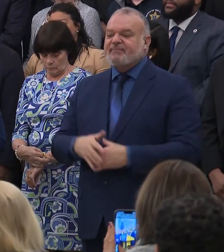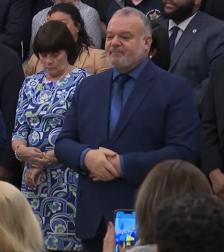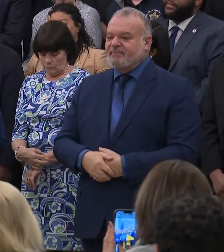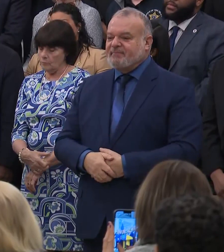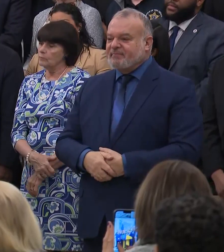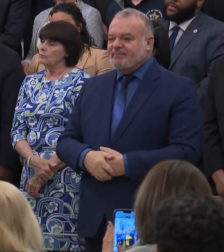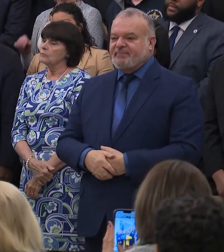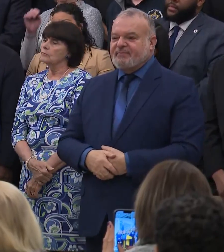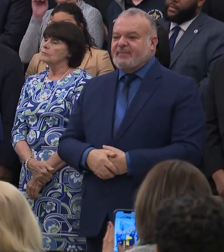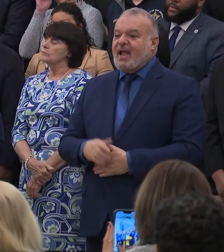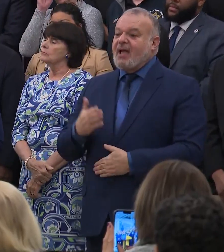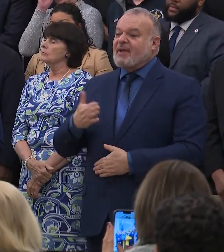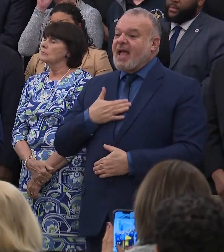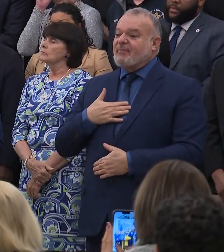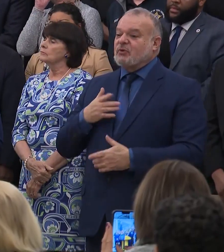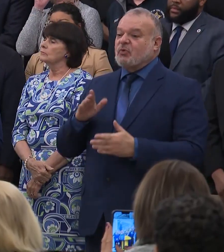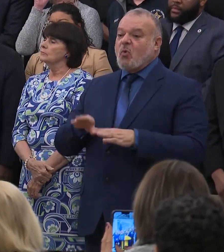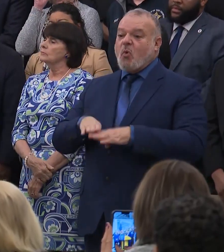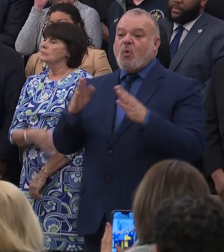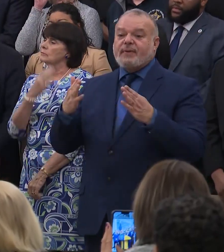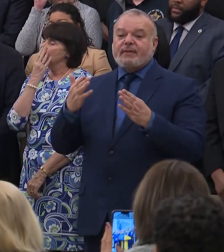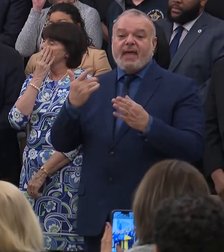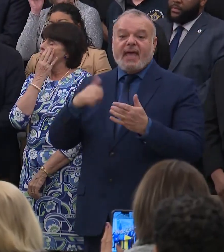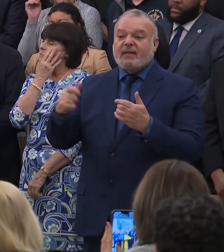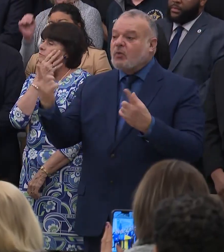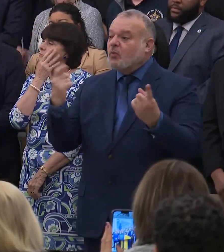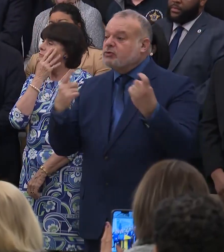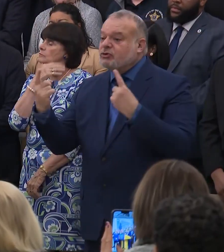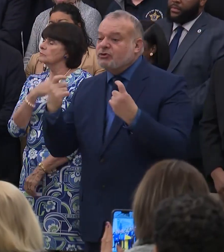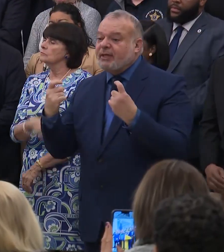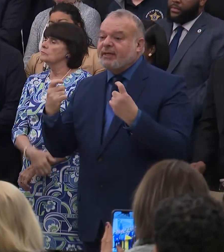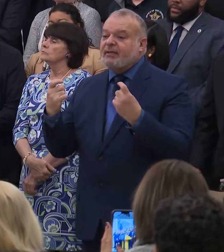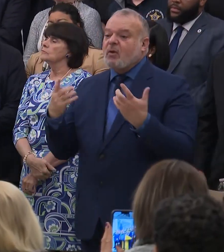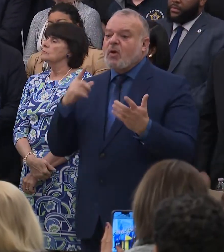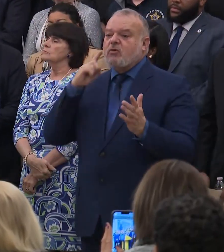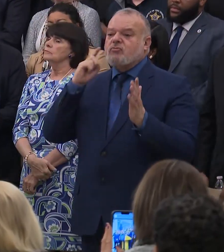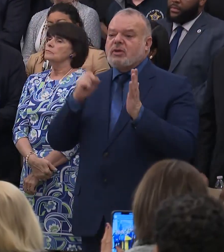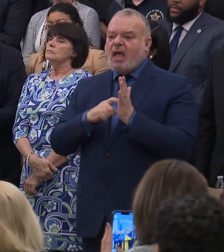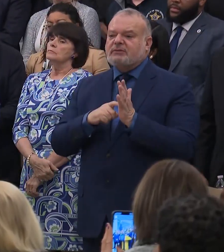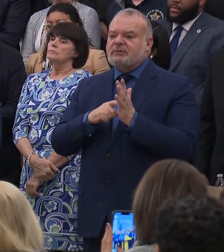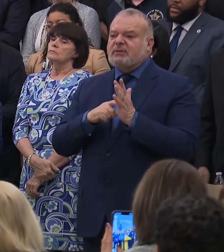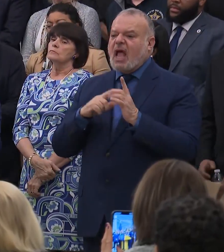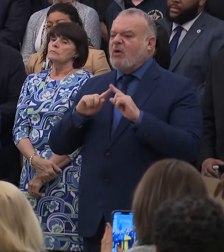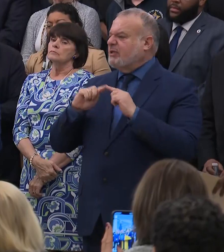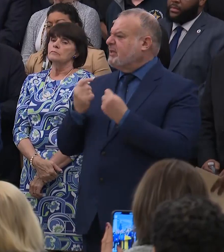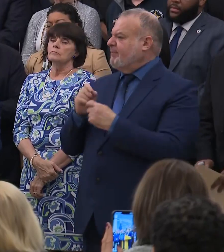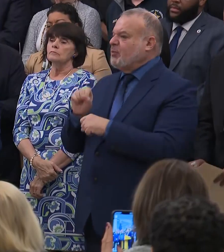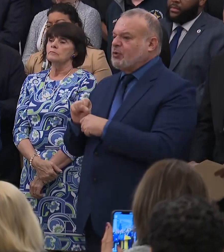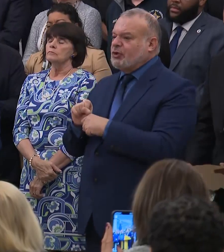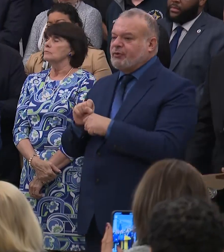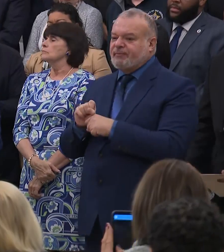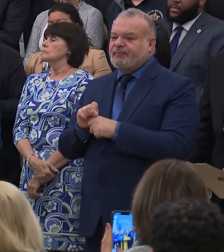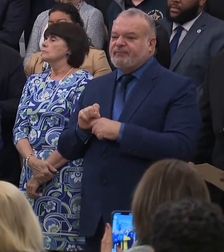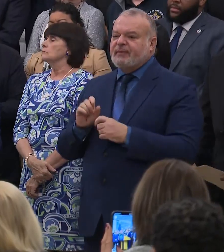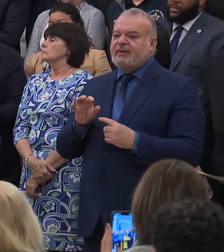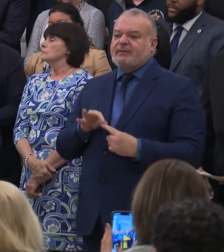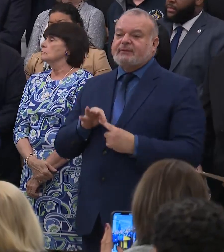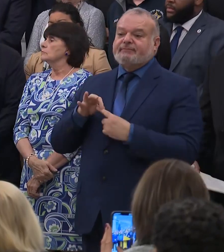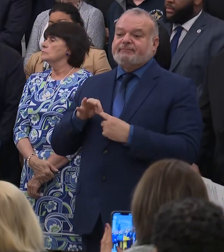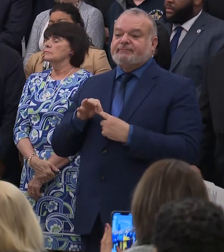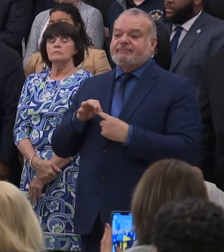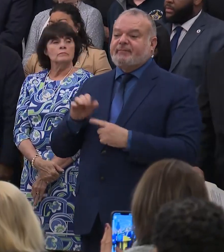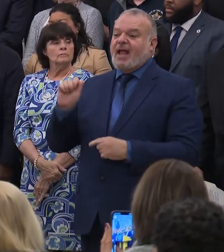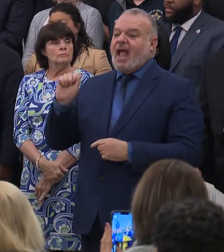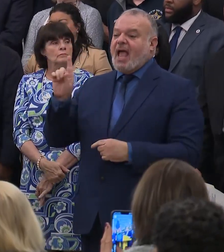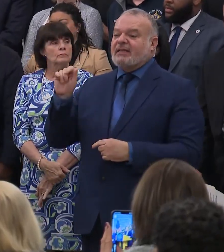to take questions. I just want to again acknowledge the work of our team, in particular our Deputy Legal Counsel Adam Hornstein, who under